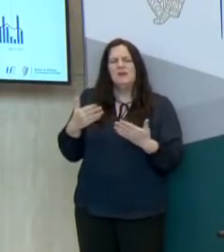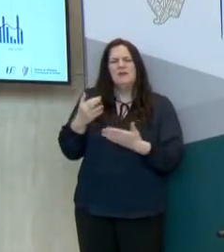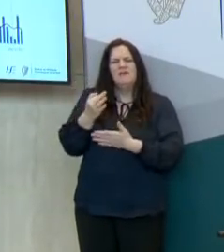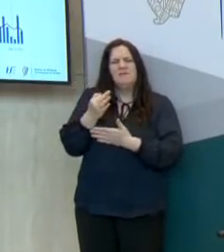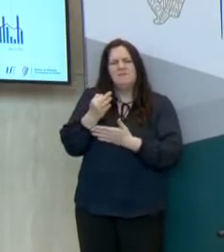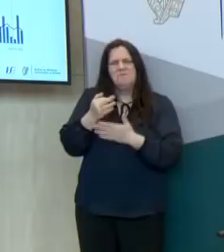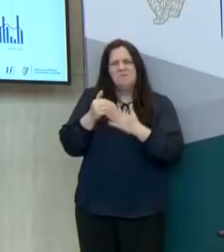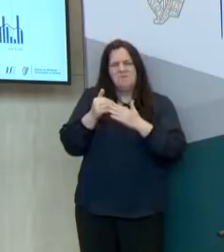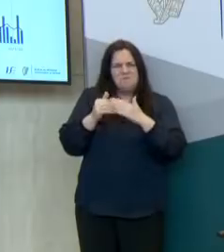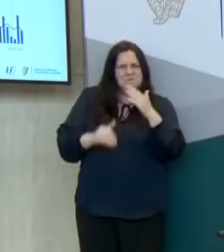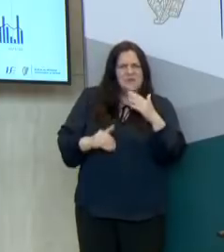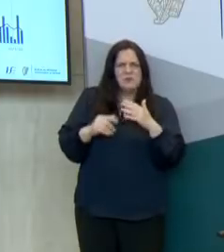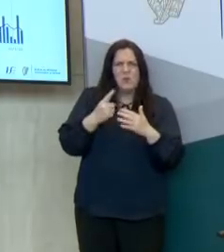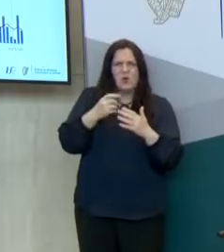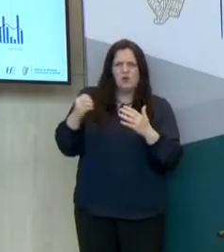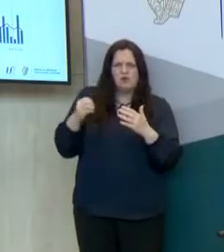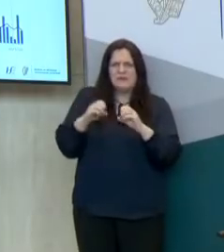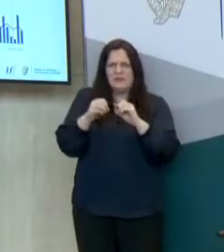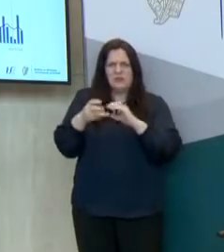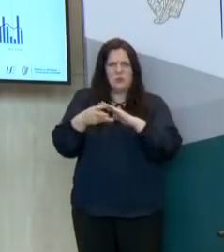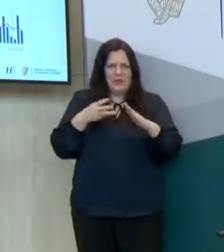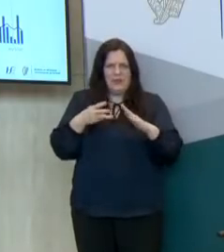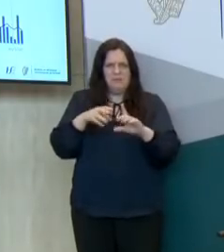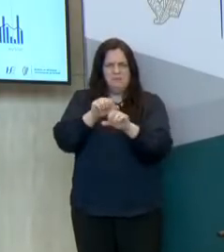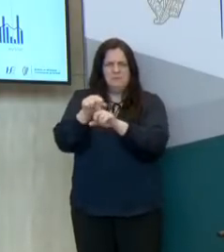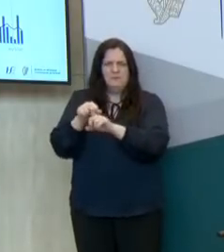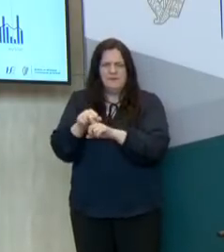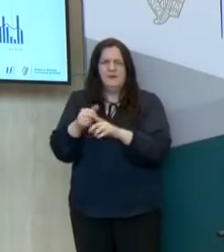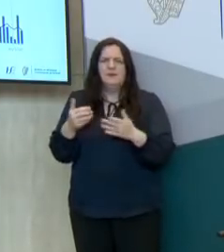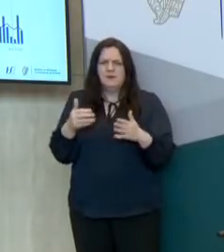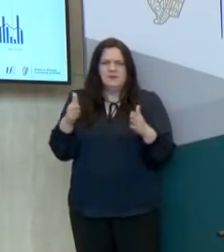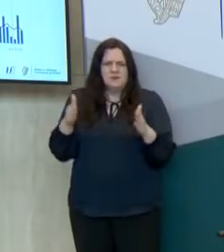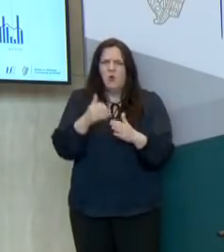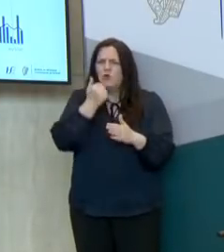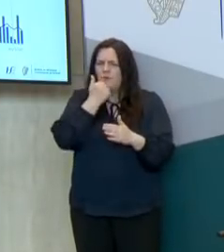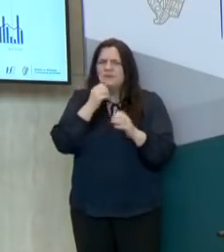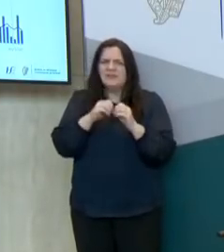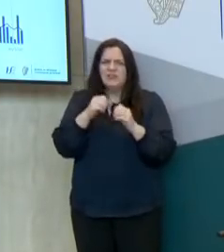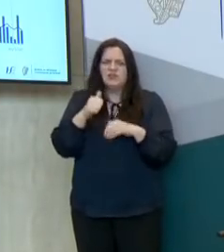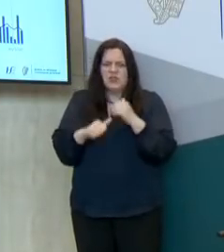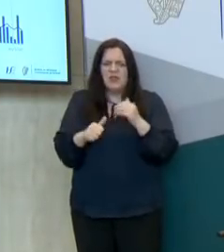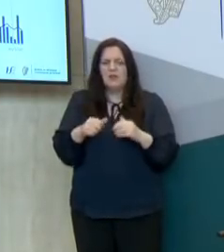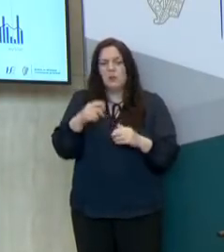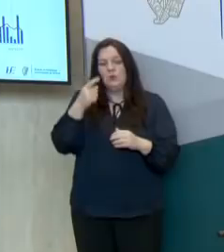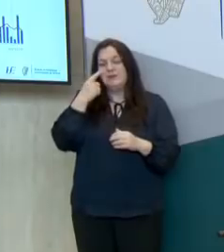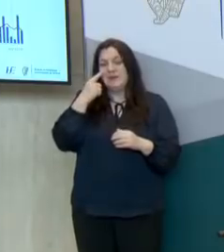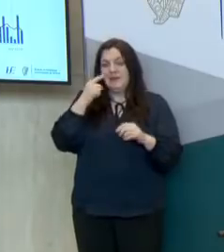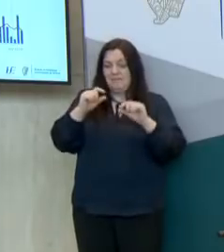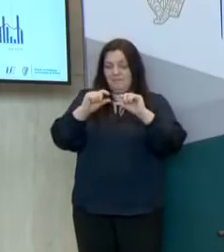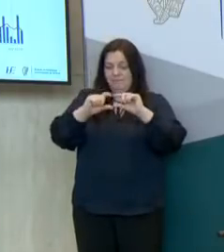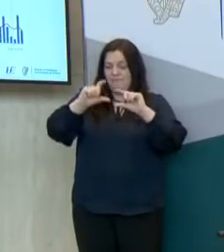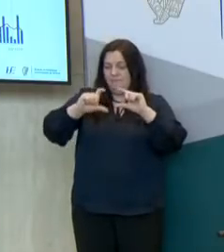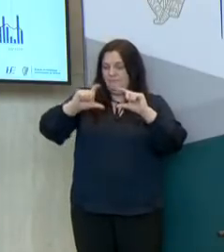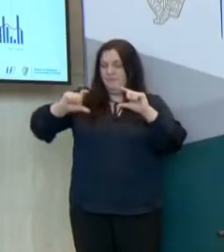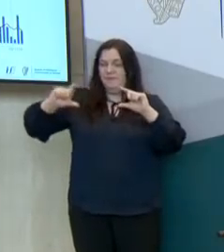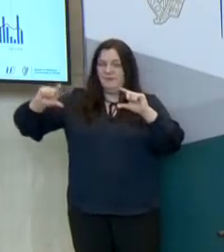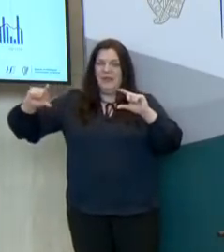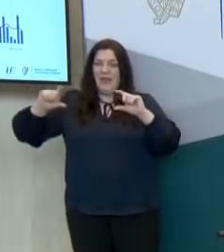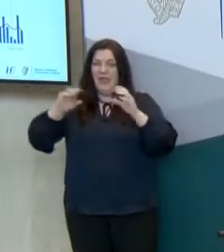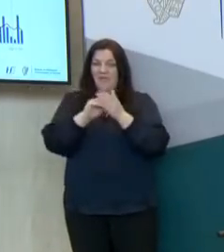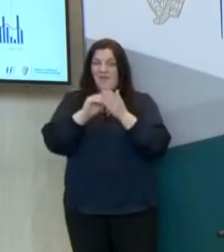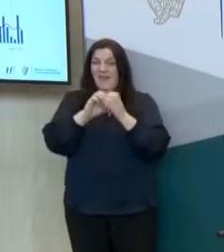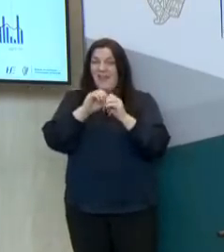100 cases per week and very small numbers per day. So the grey bars are the daily case